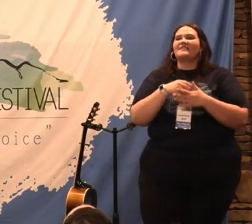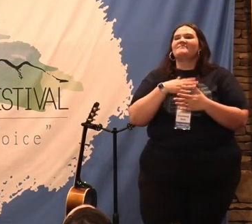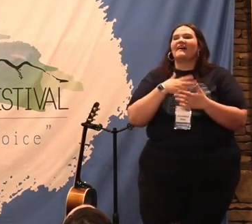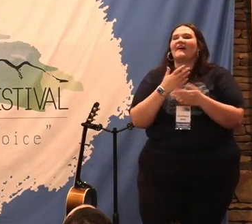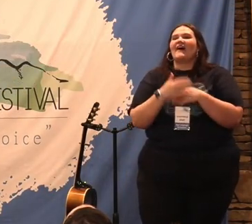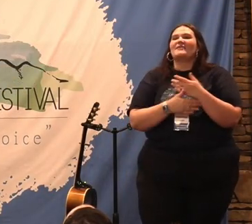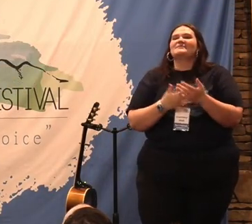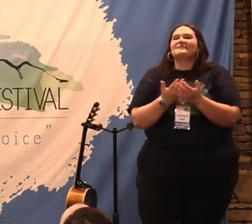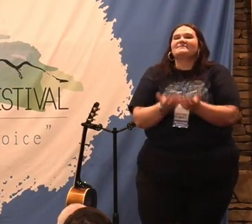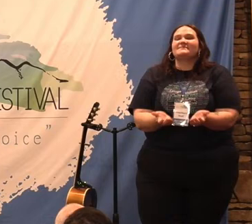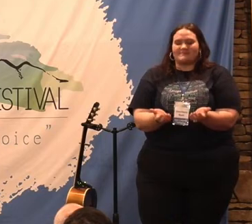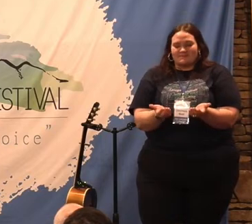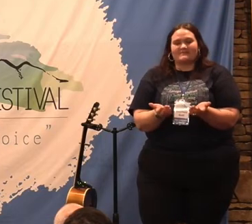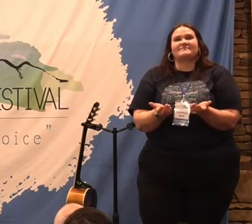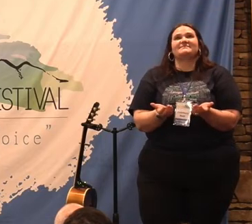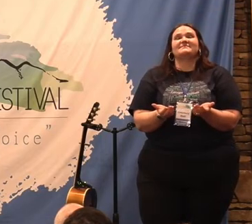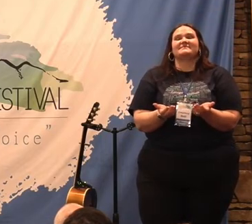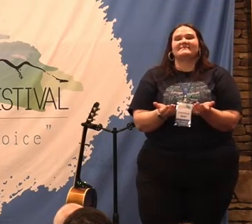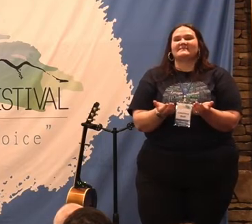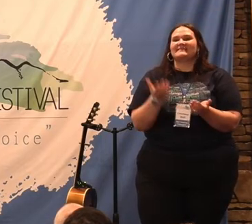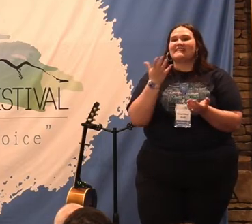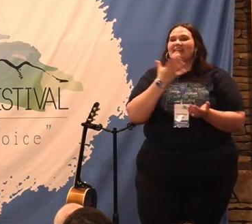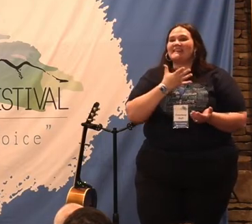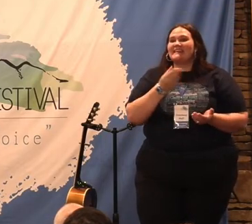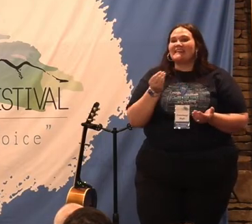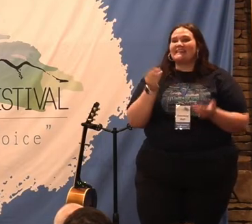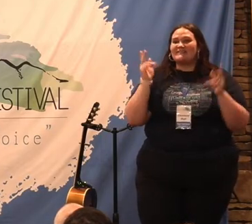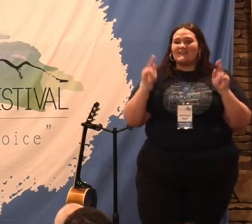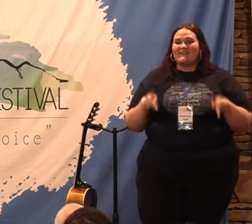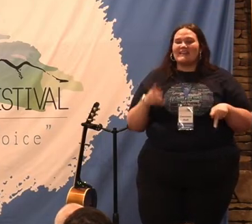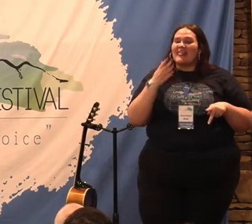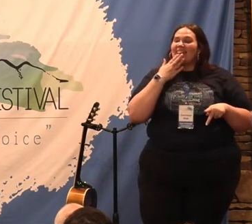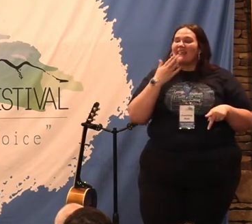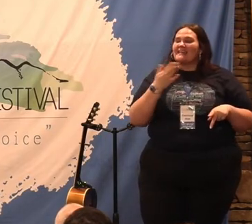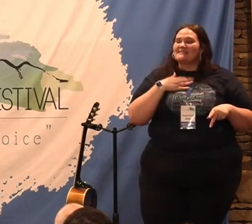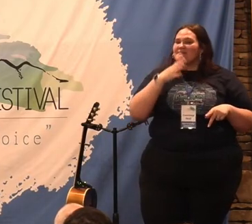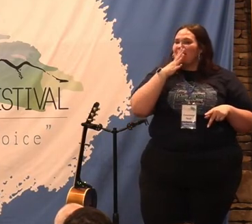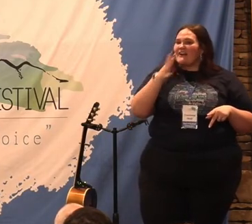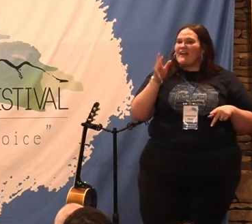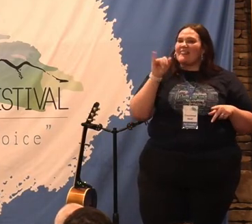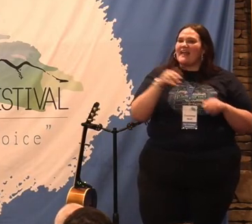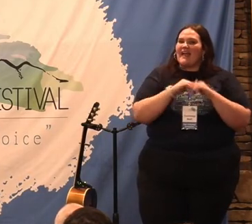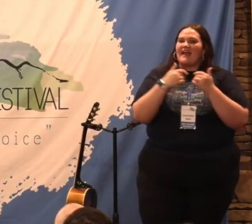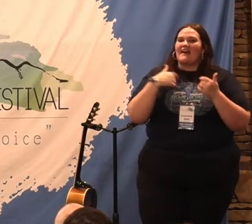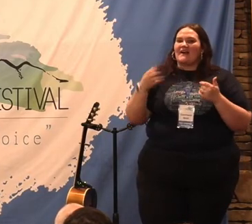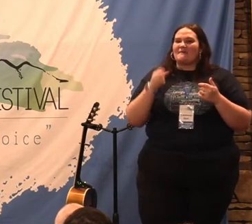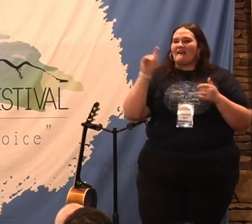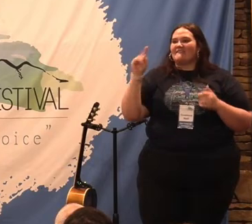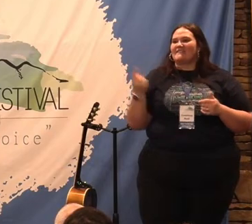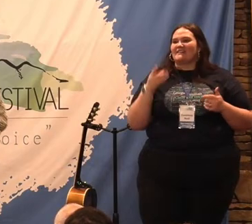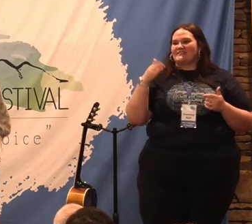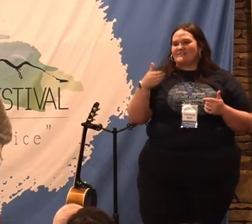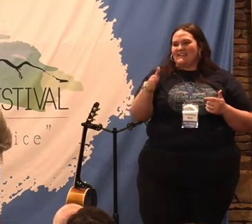arms. And folks, thanks to my grandma, that's how I caught my first